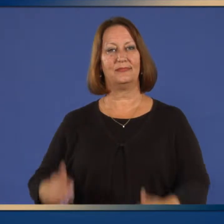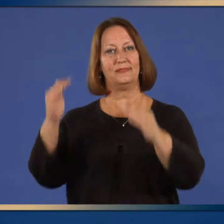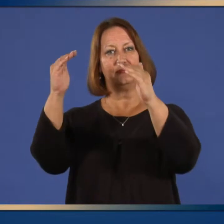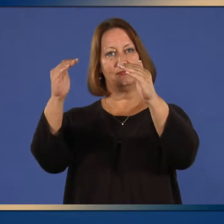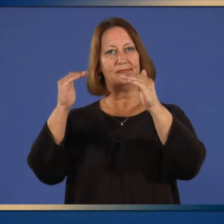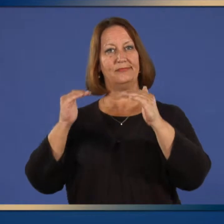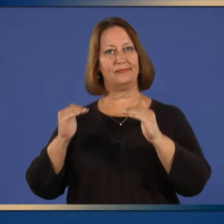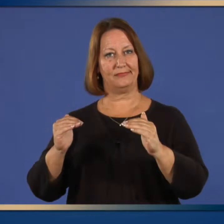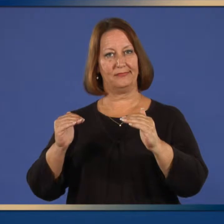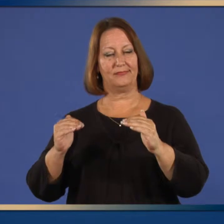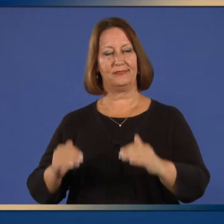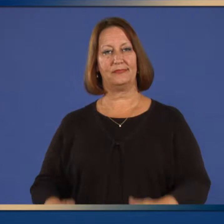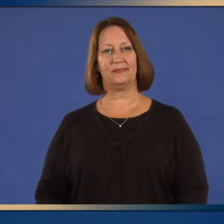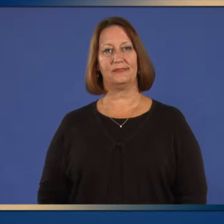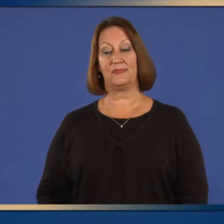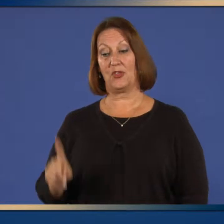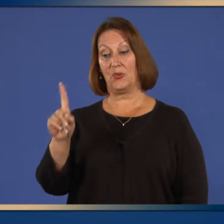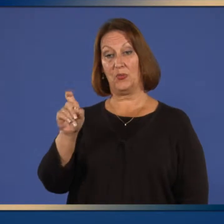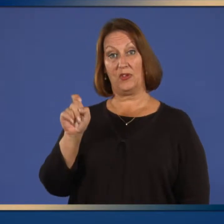Two,